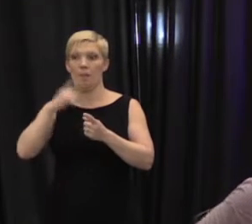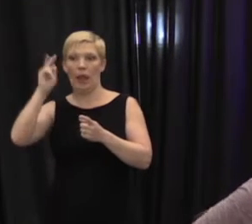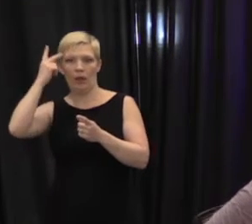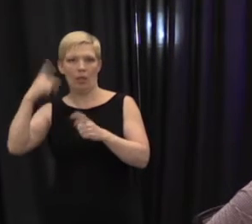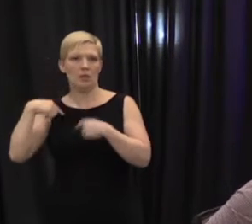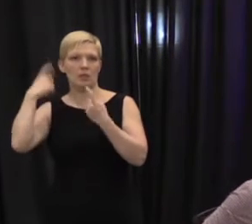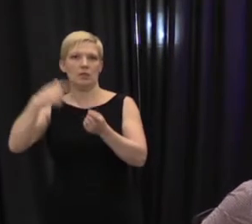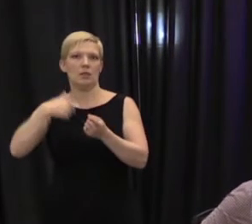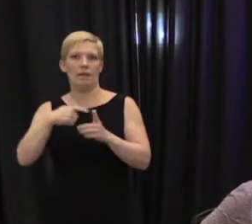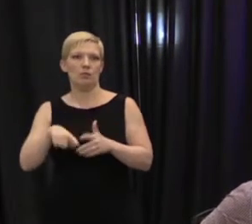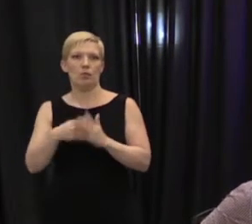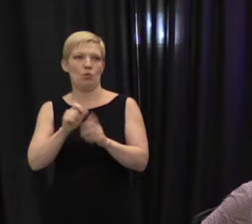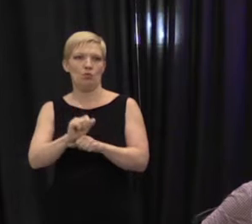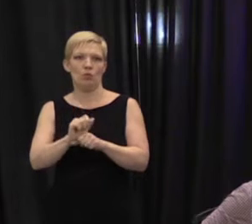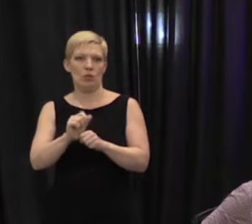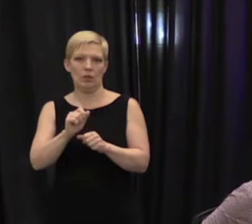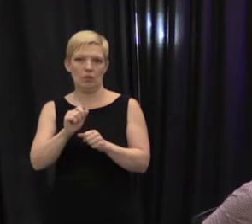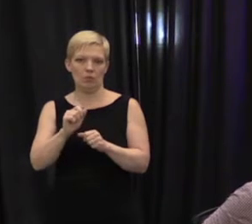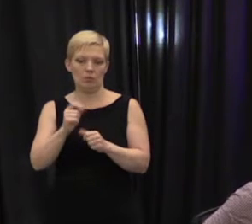The